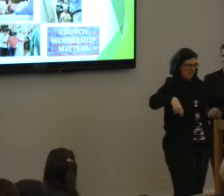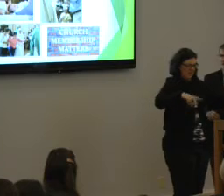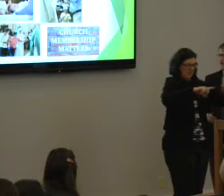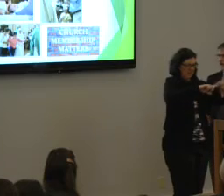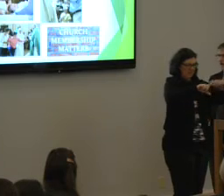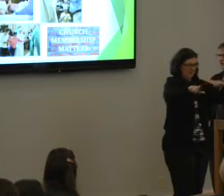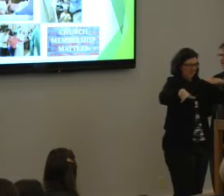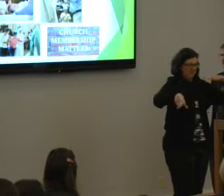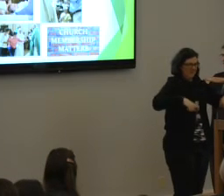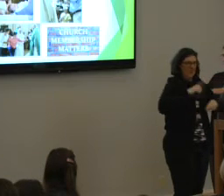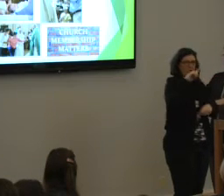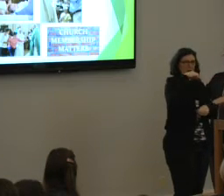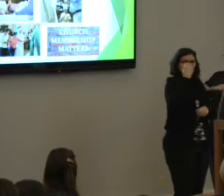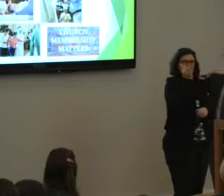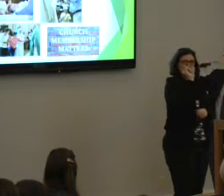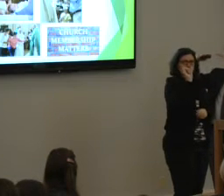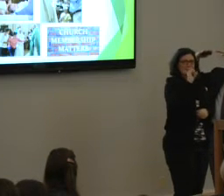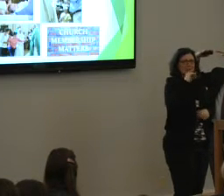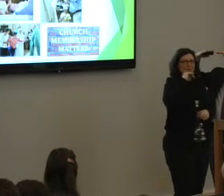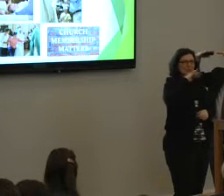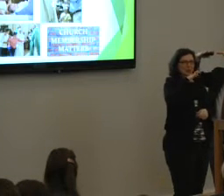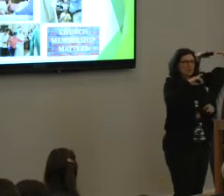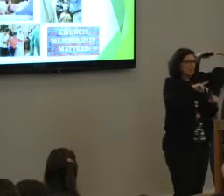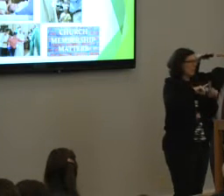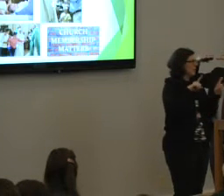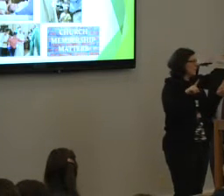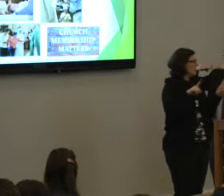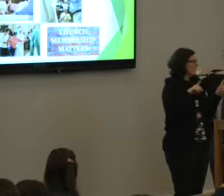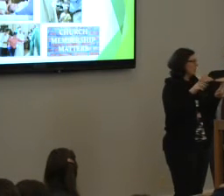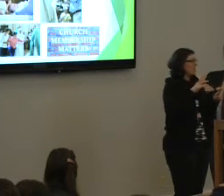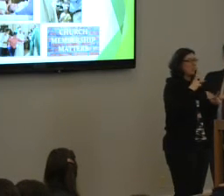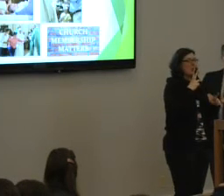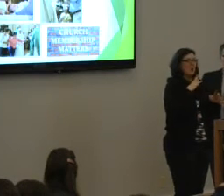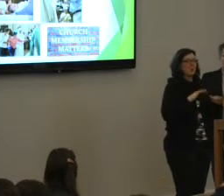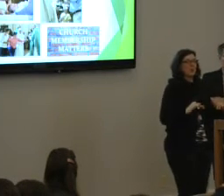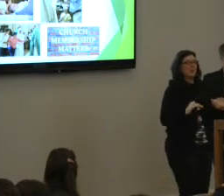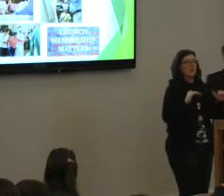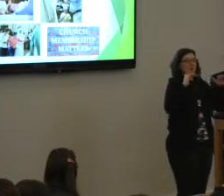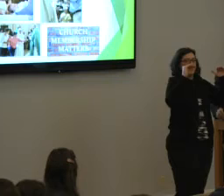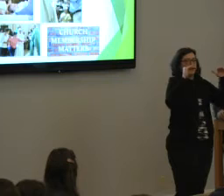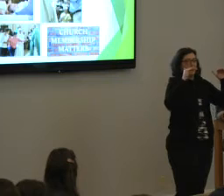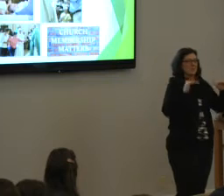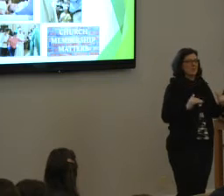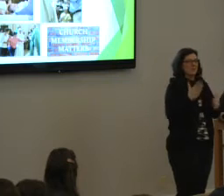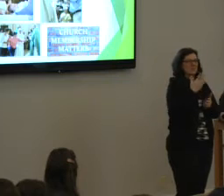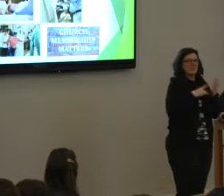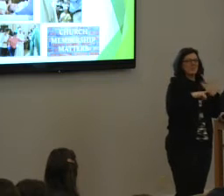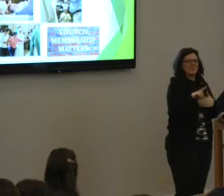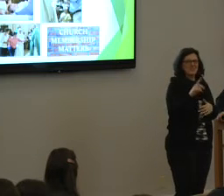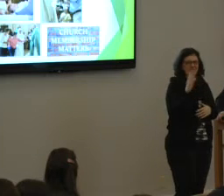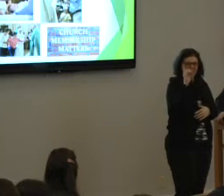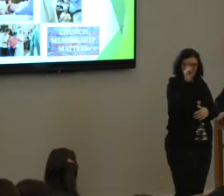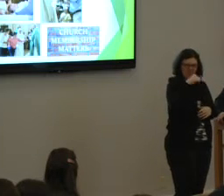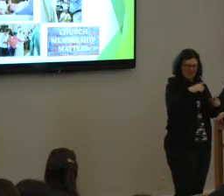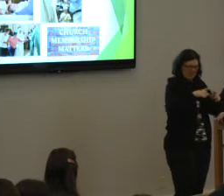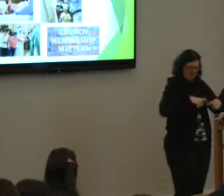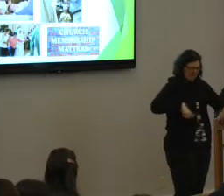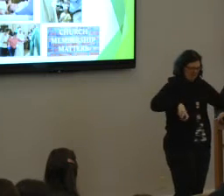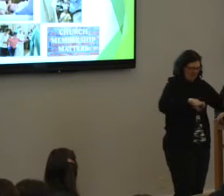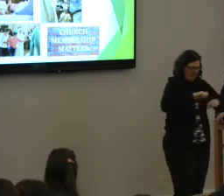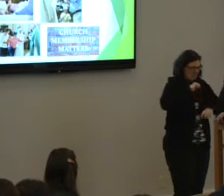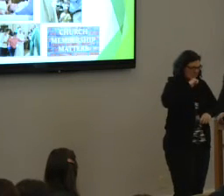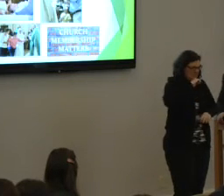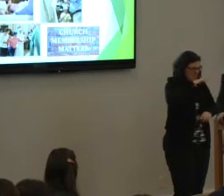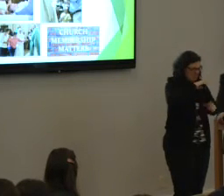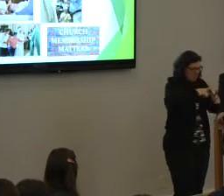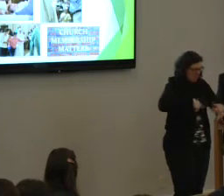That, of course, looks like dirt, but it was because the water went up a bit and is left. And somebody said, "Yo, look at that ring, that sort of